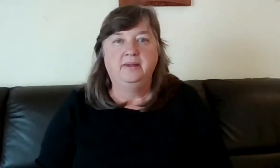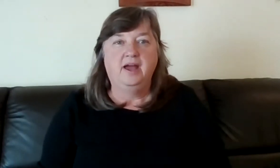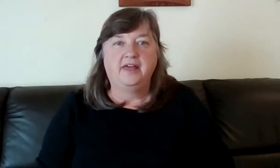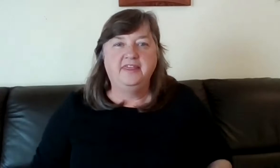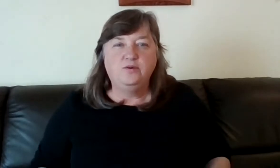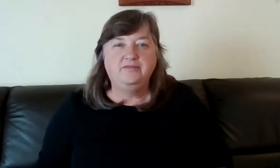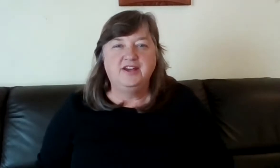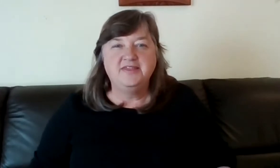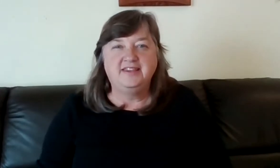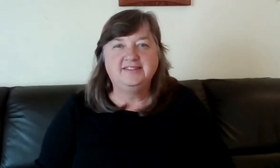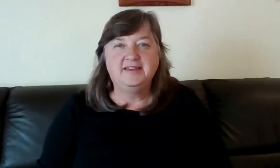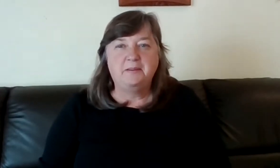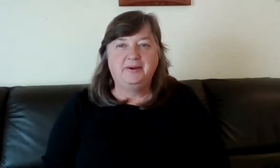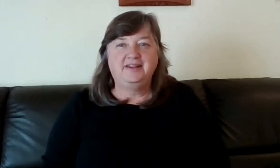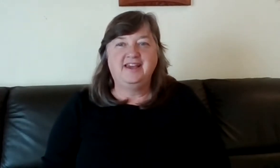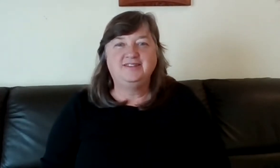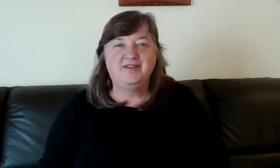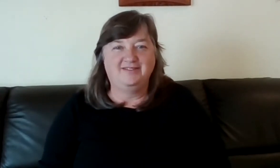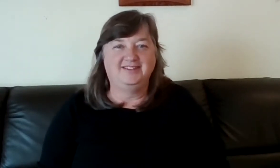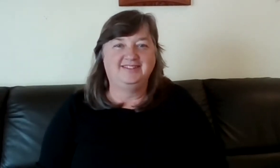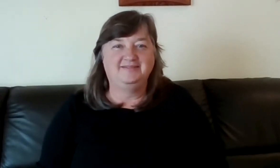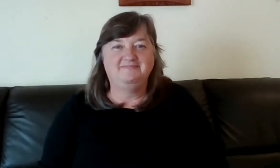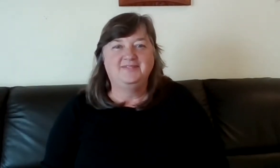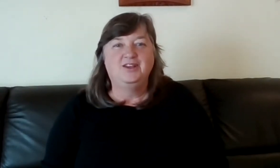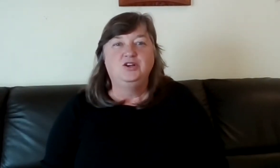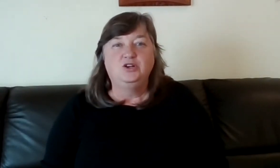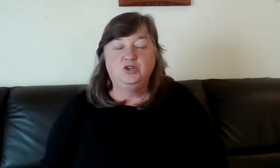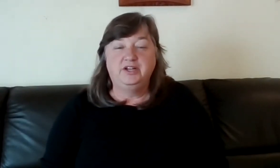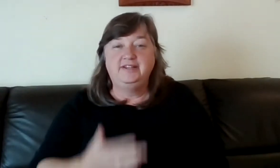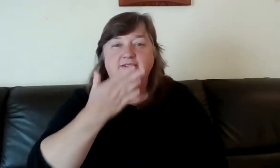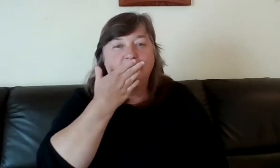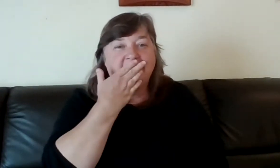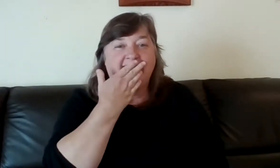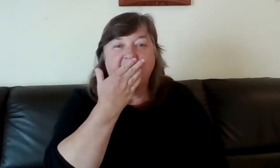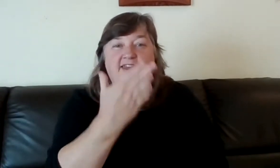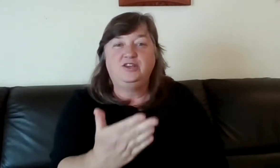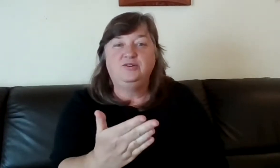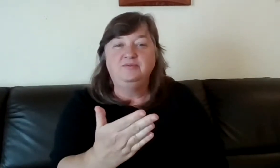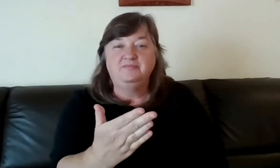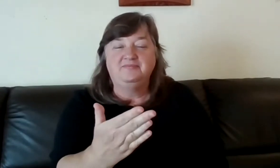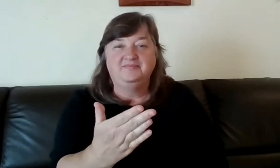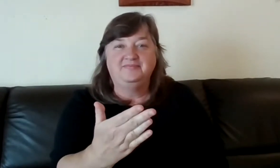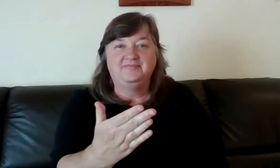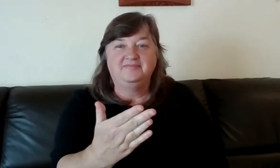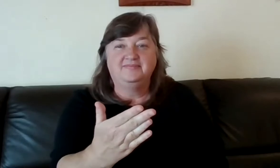I think we've done these, but in case we haven't, good looks like thank you,